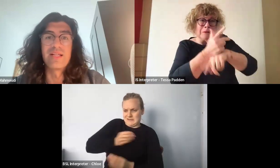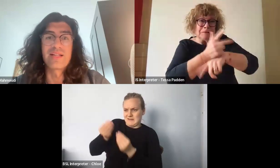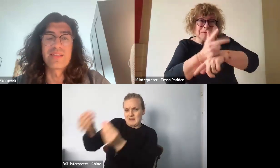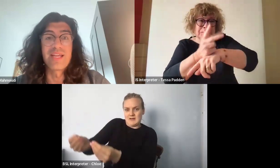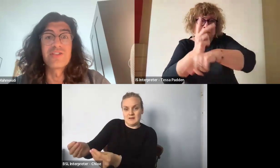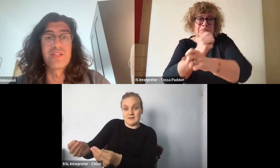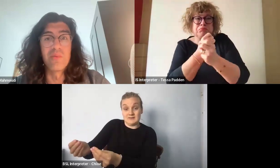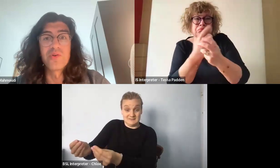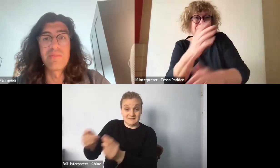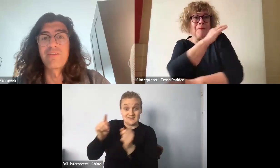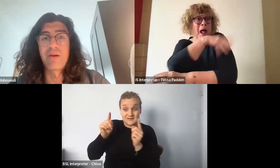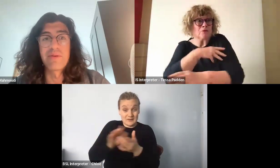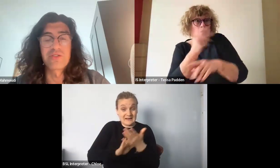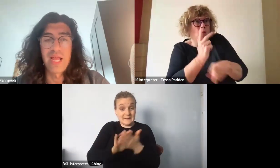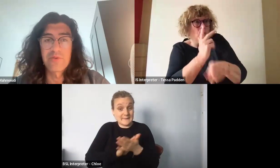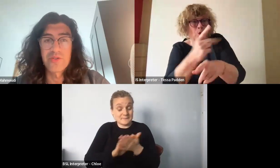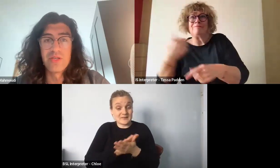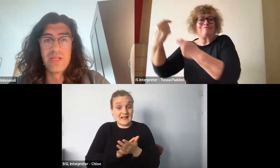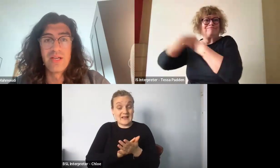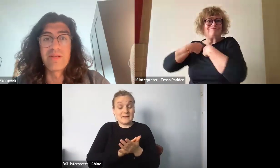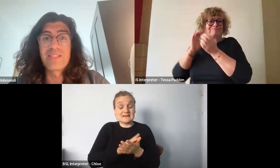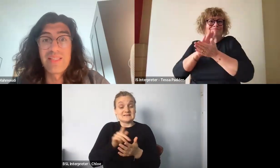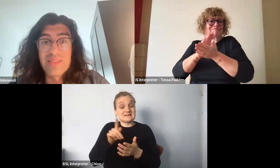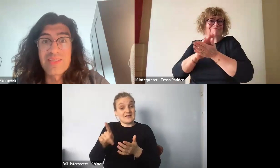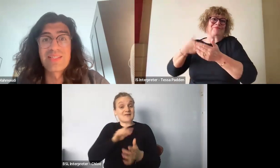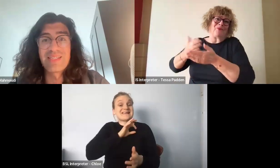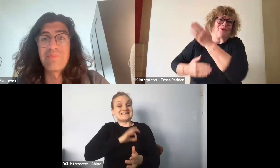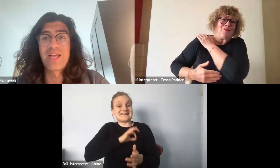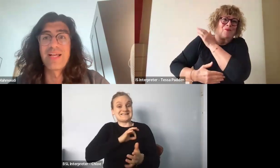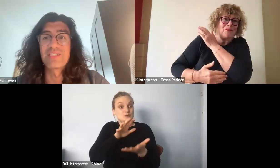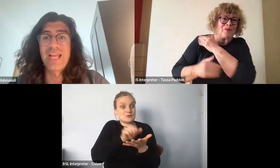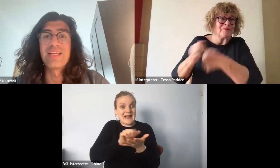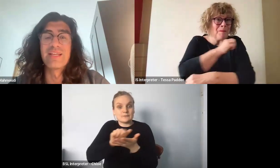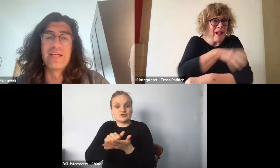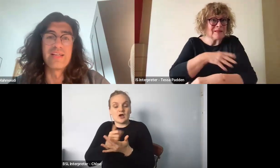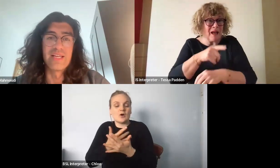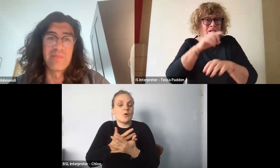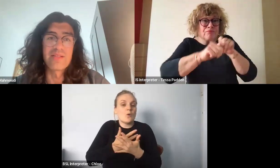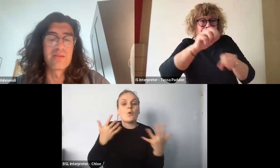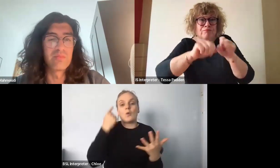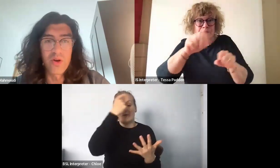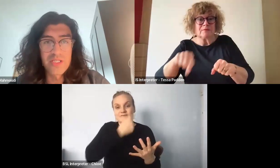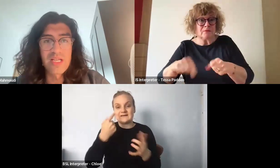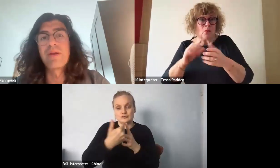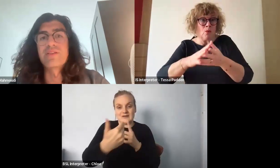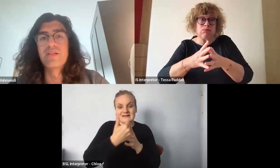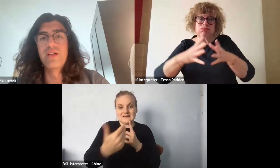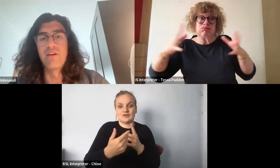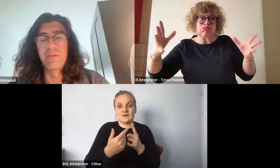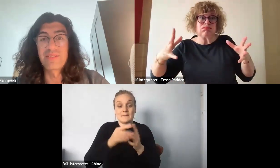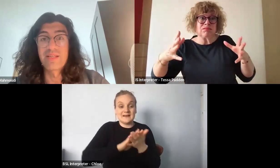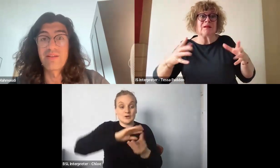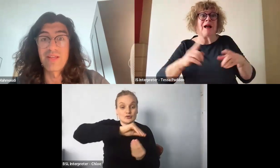unit that has engaged in the most amount of biometric captures. And basically, this is an attempt at creating a database, the largest